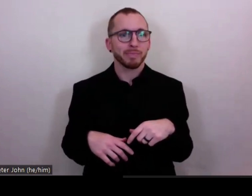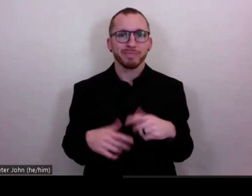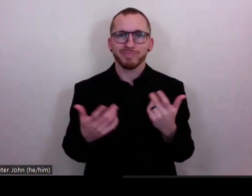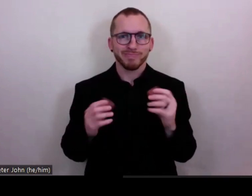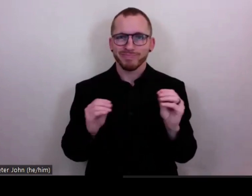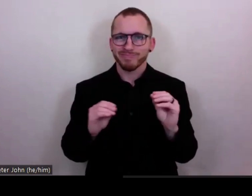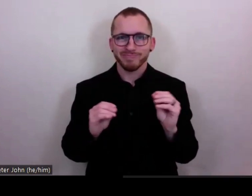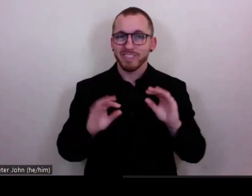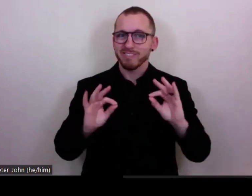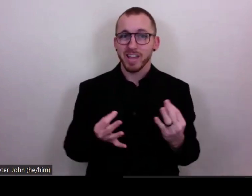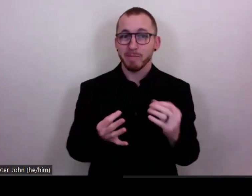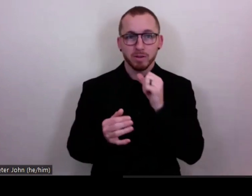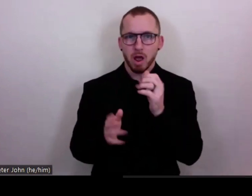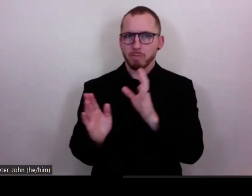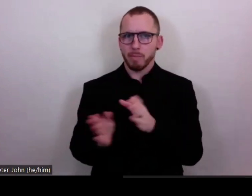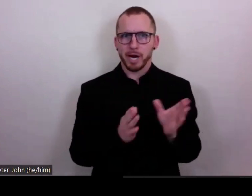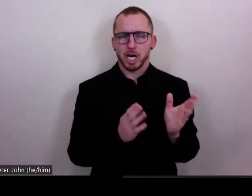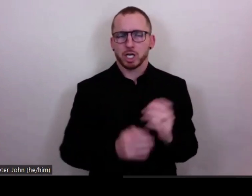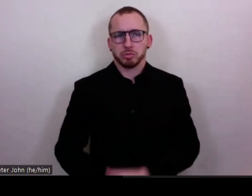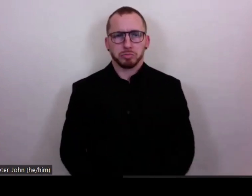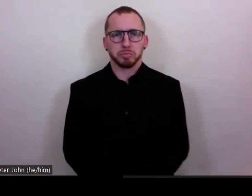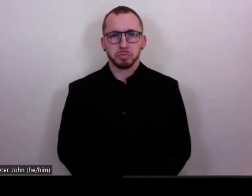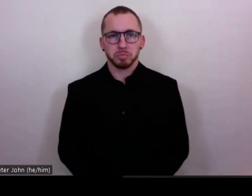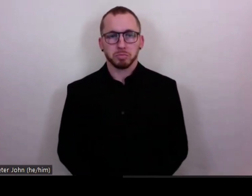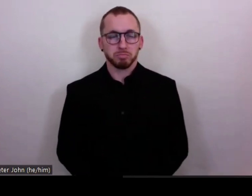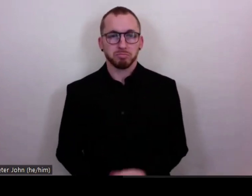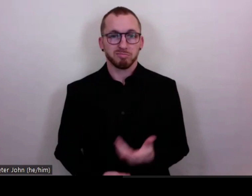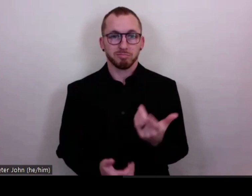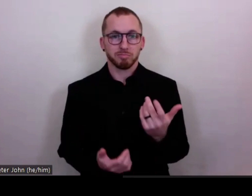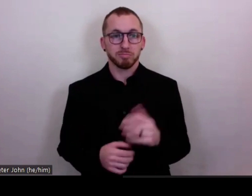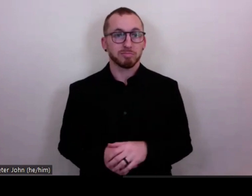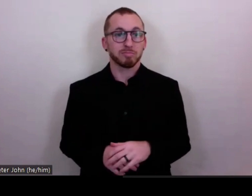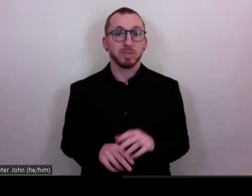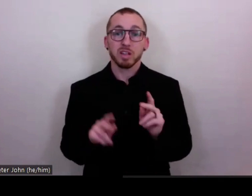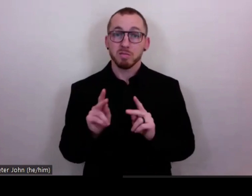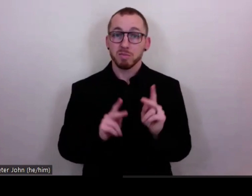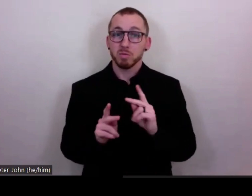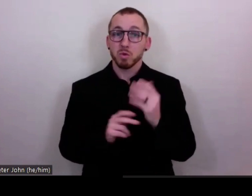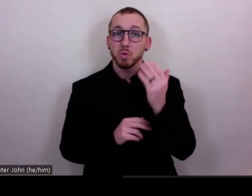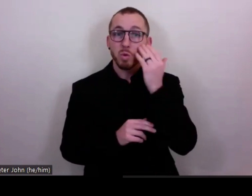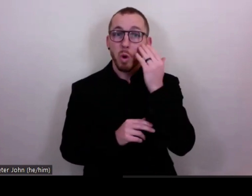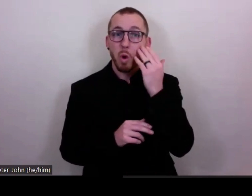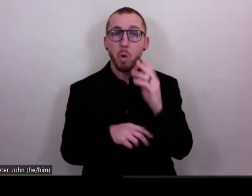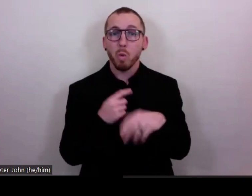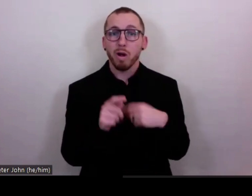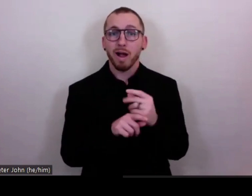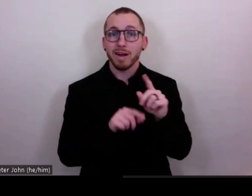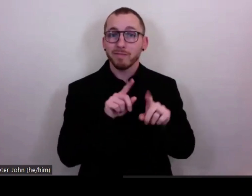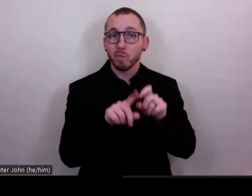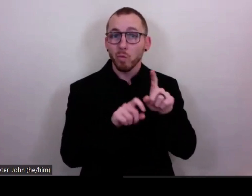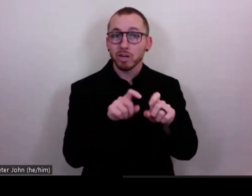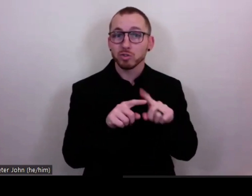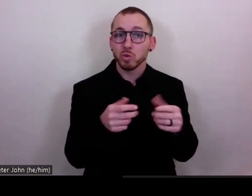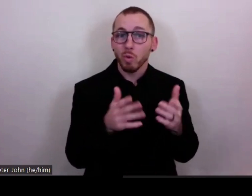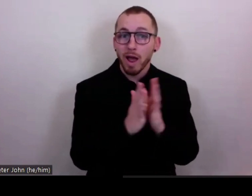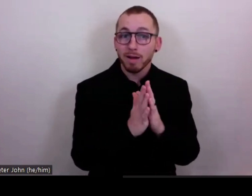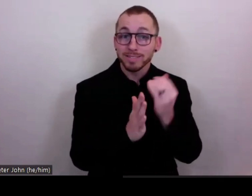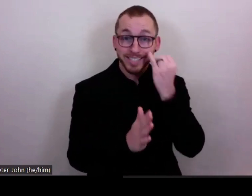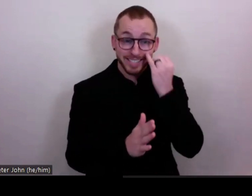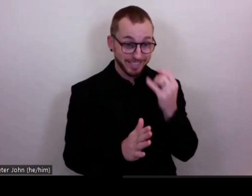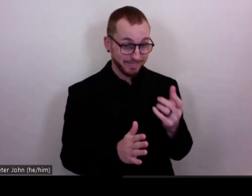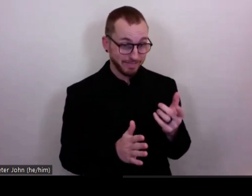No. Do people know the questions to ask once their loved one winds up in a